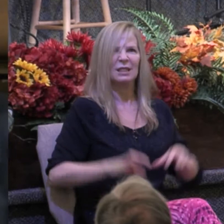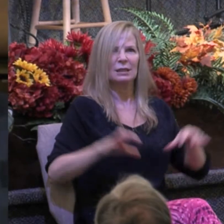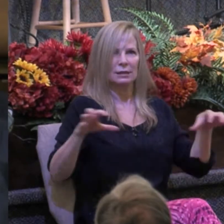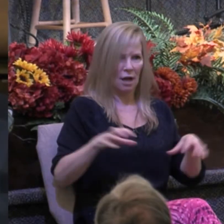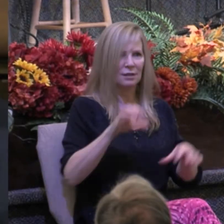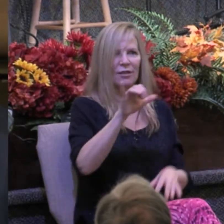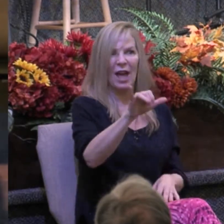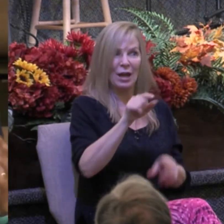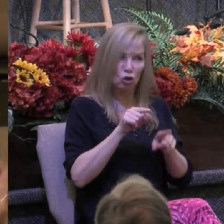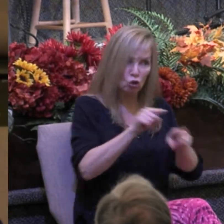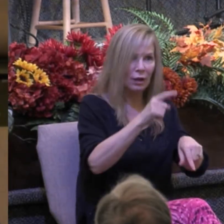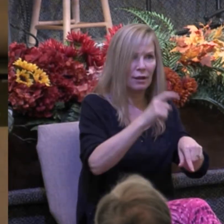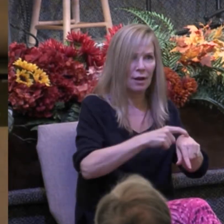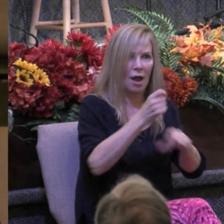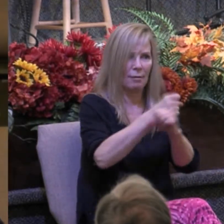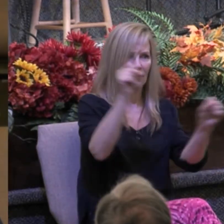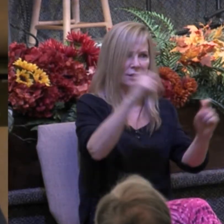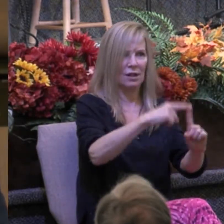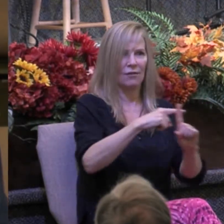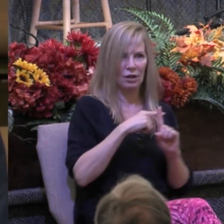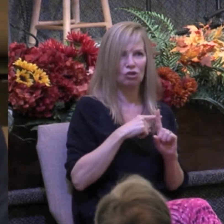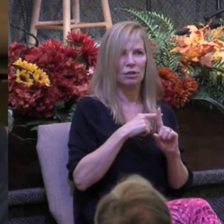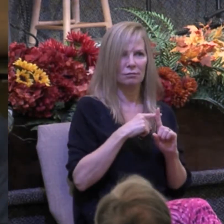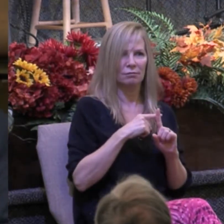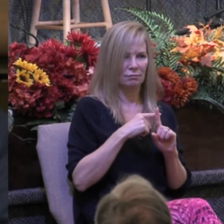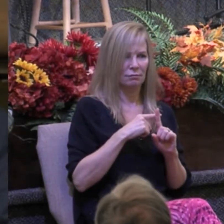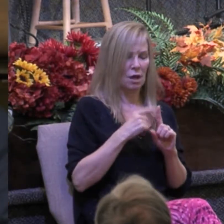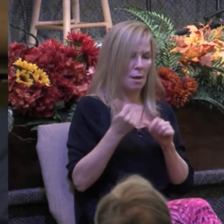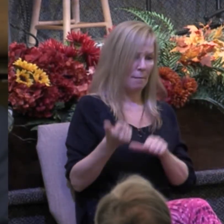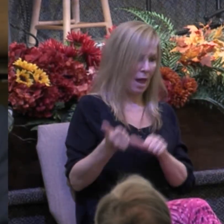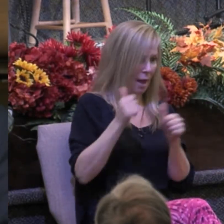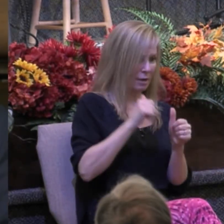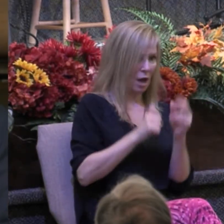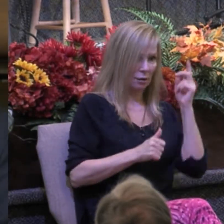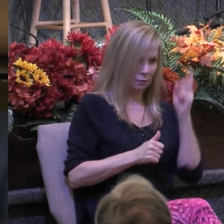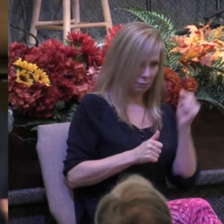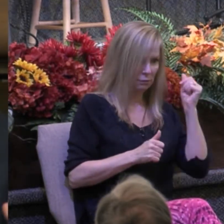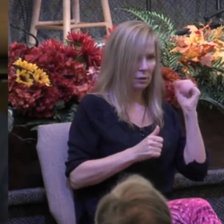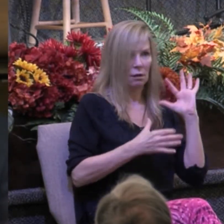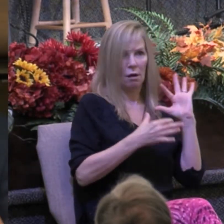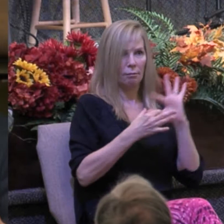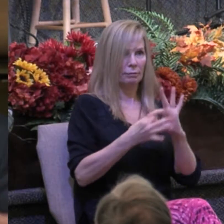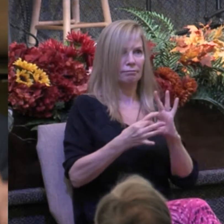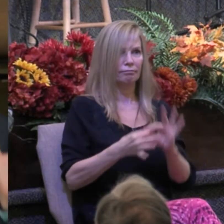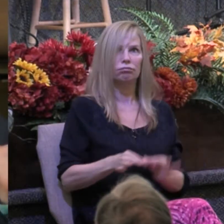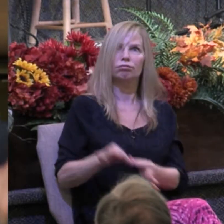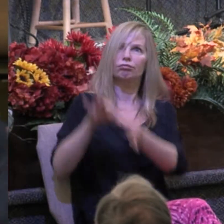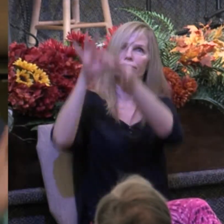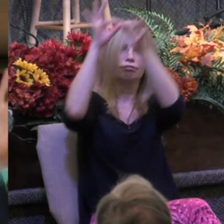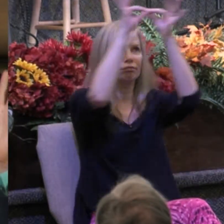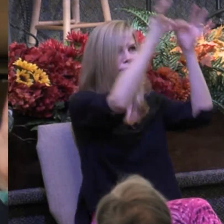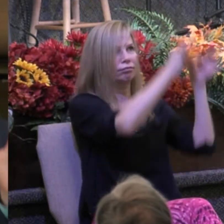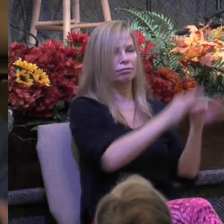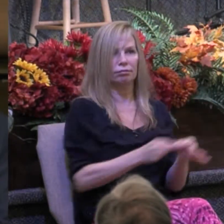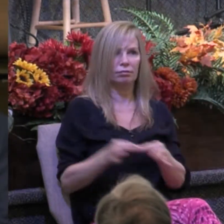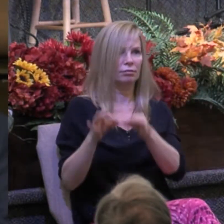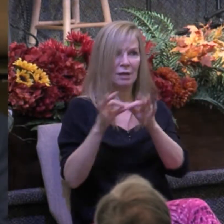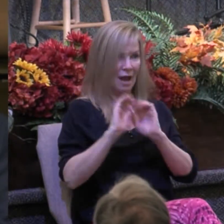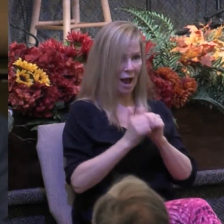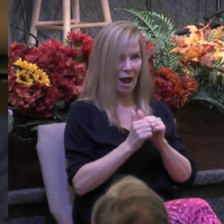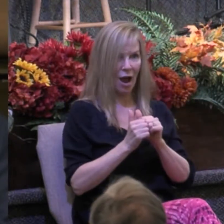he joins you together with himself and with other believers, and he does this by giving